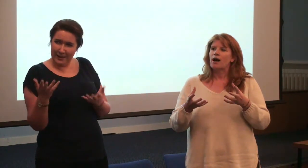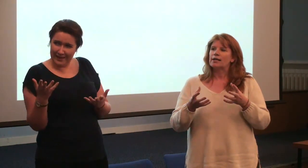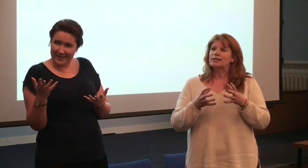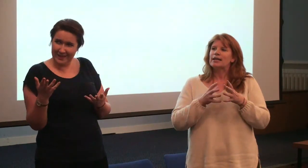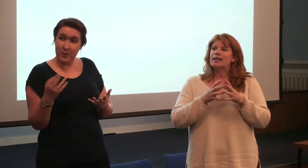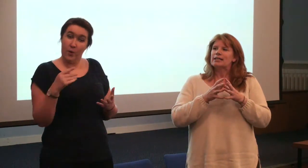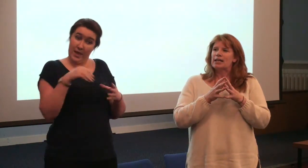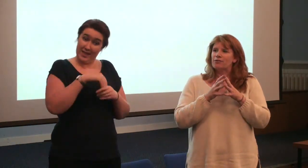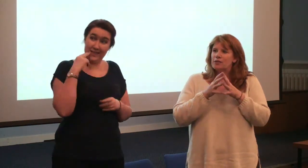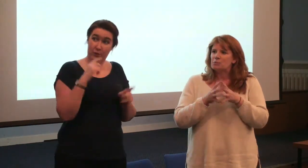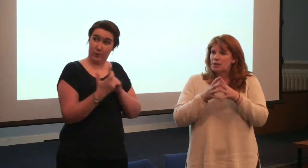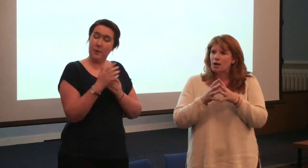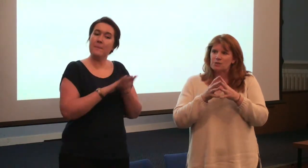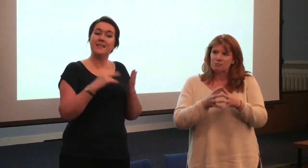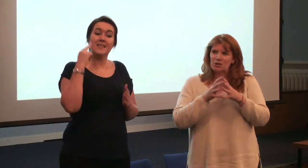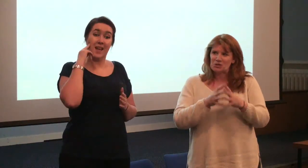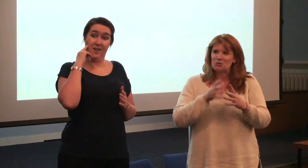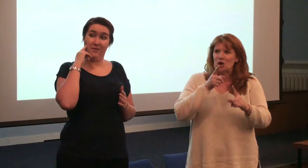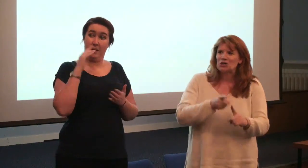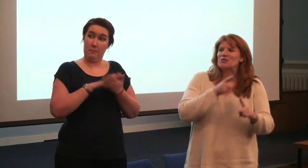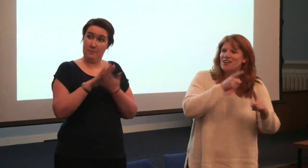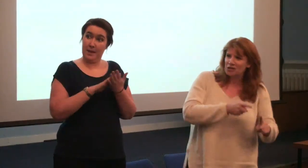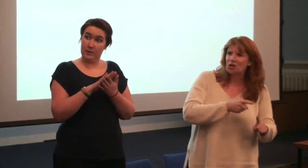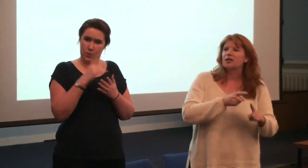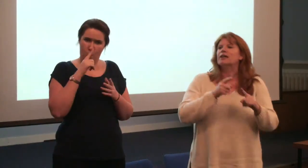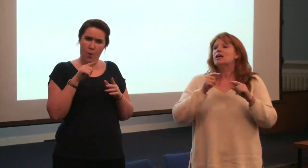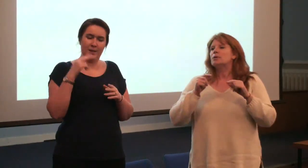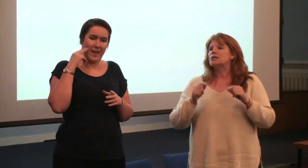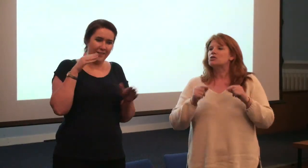not deafness becomes something to target or not target, because it's